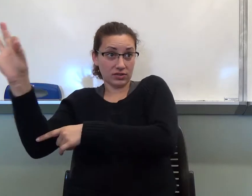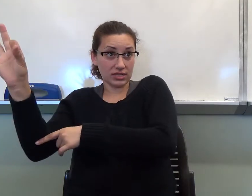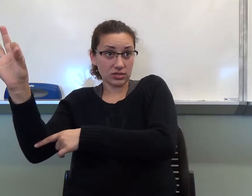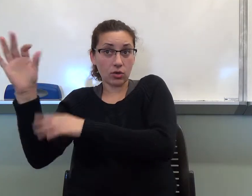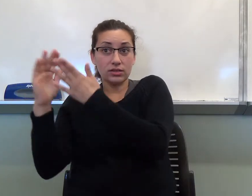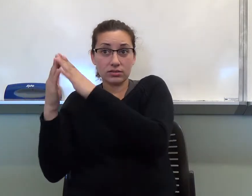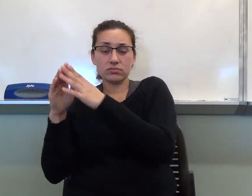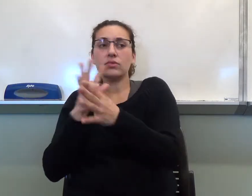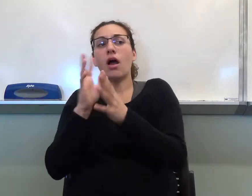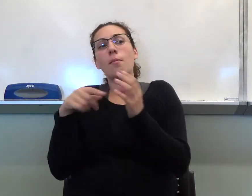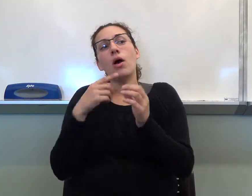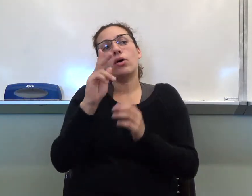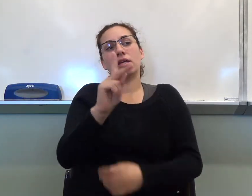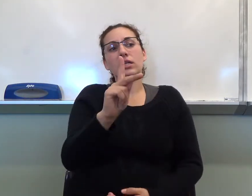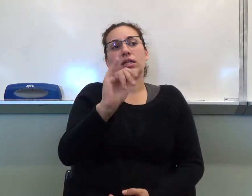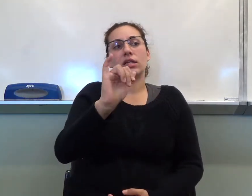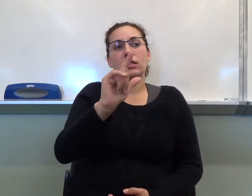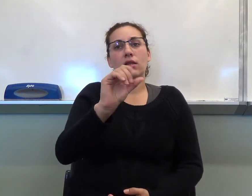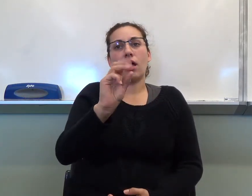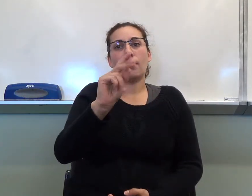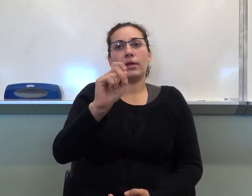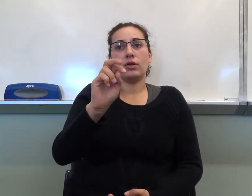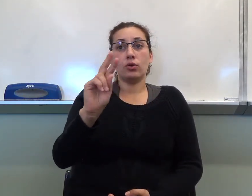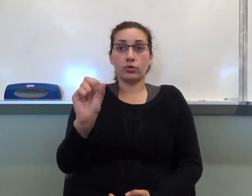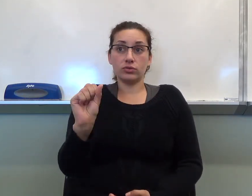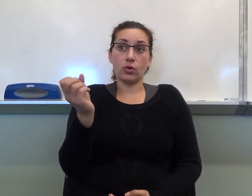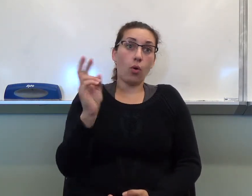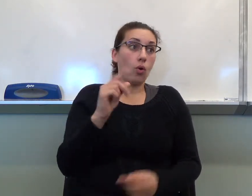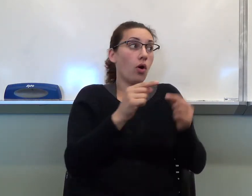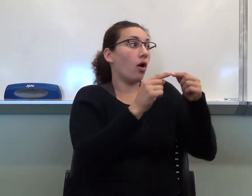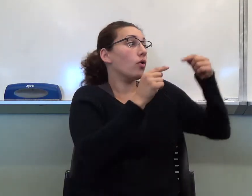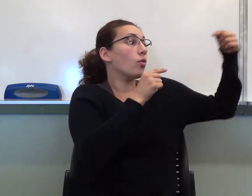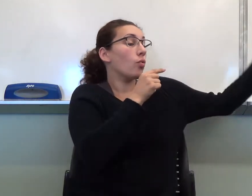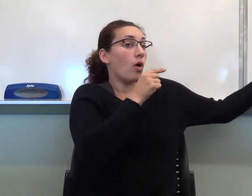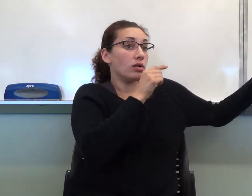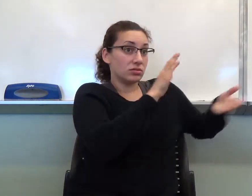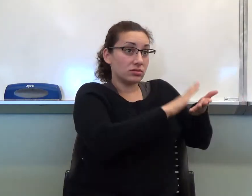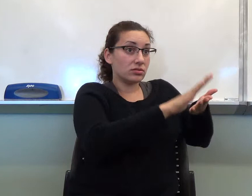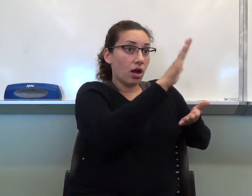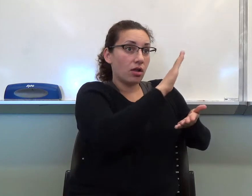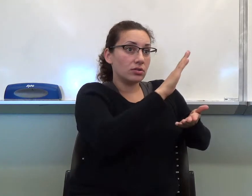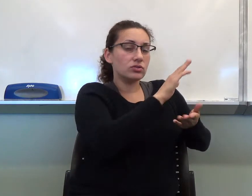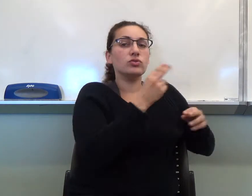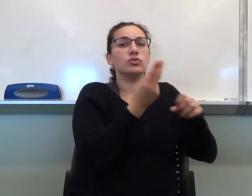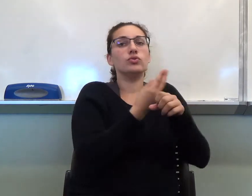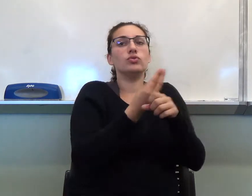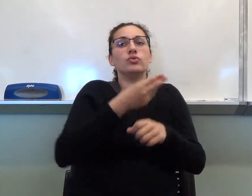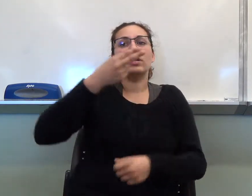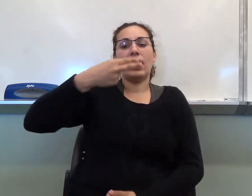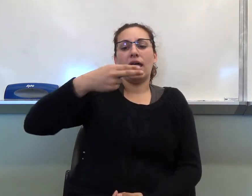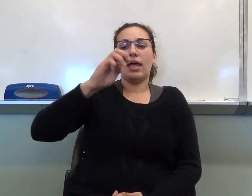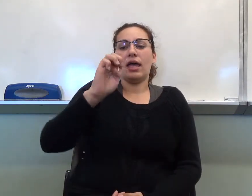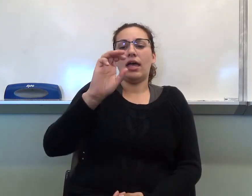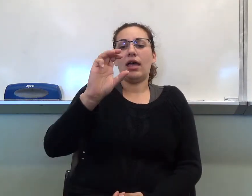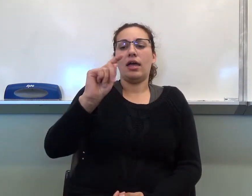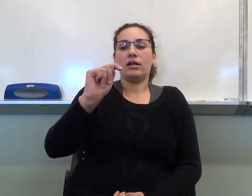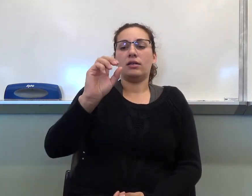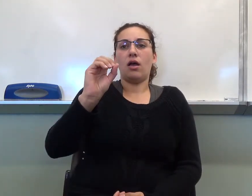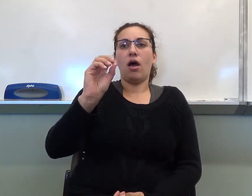If you're maybe going across the campus, you do a hectometer, and so forth. When you're talking about the width of this, you'd certainly talk